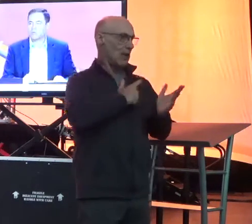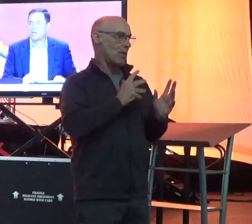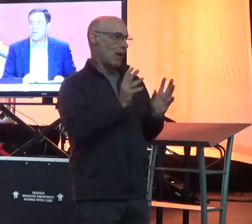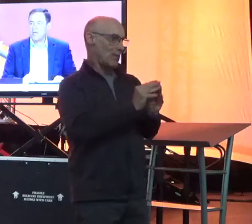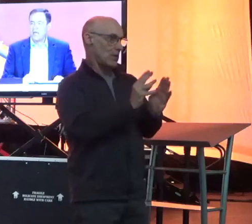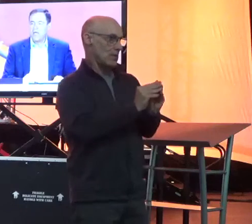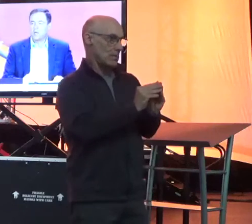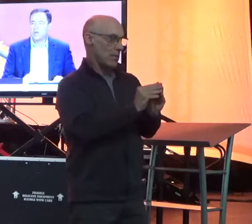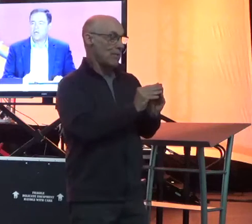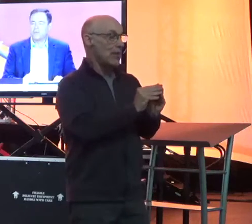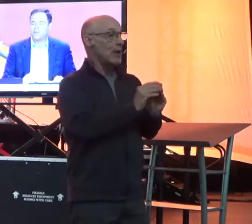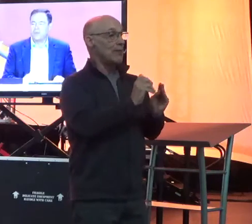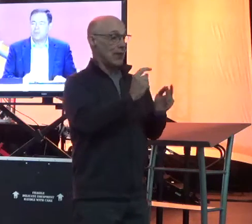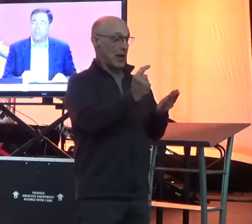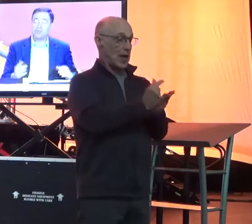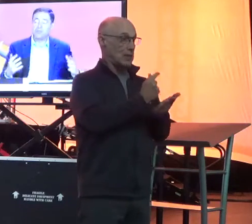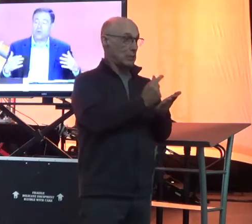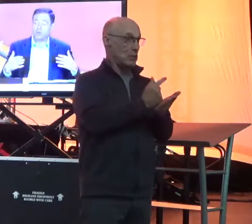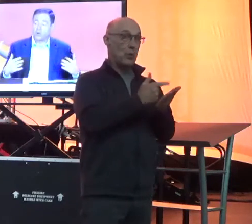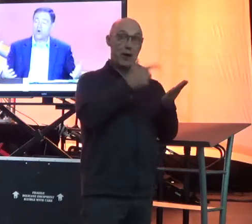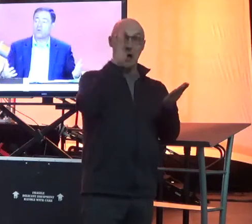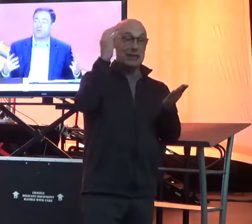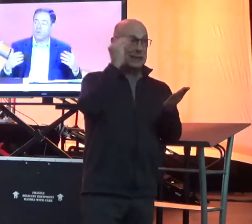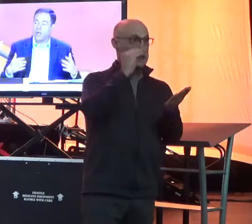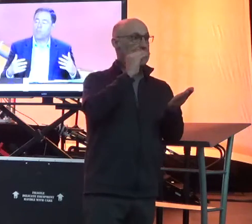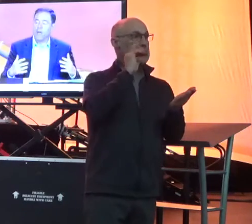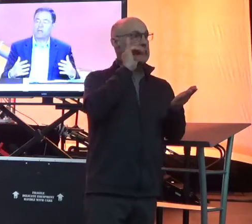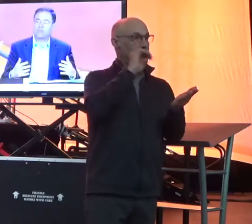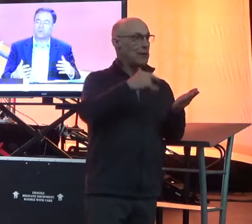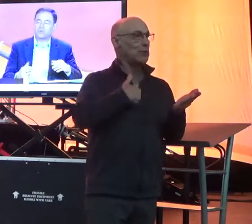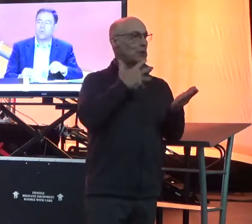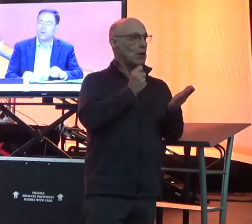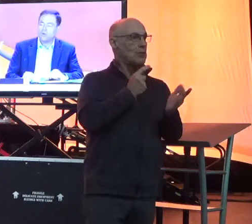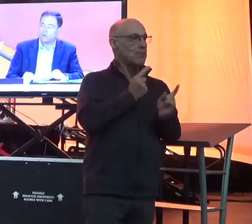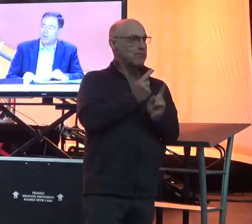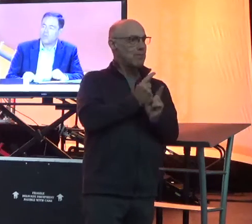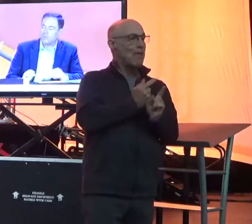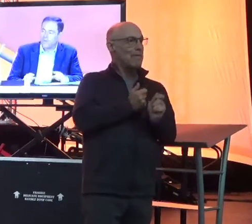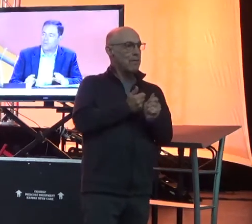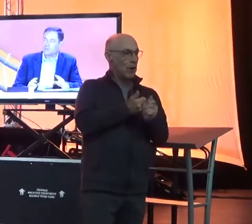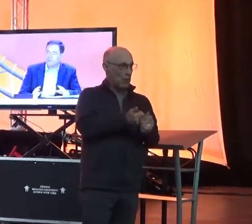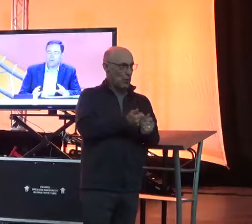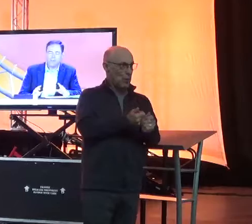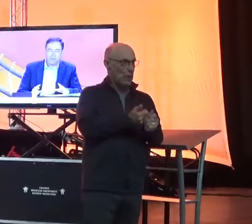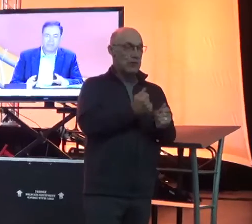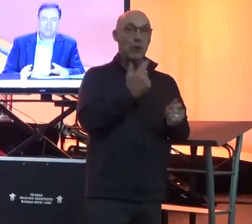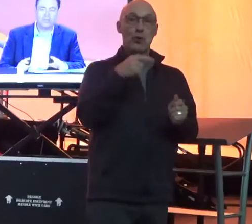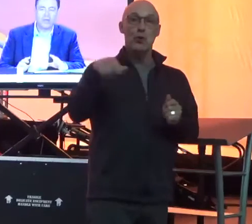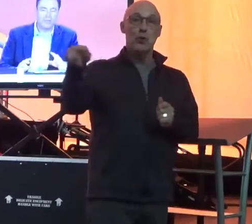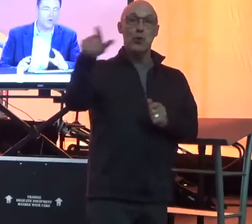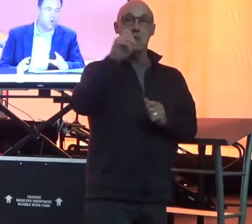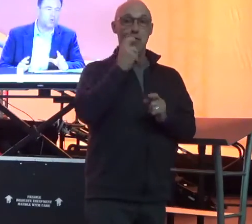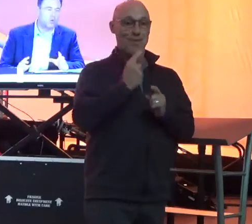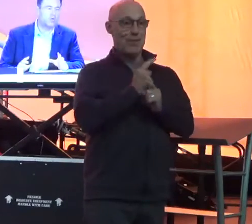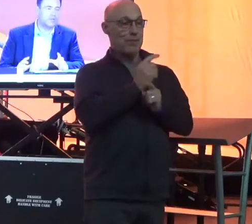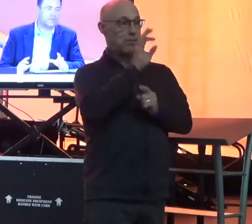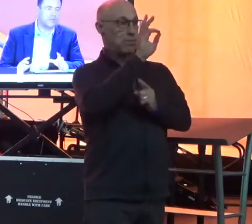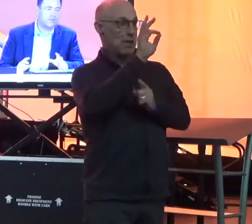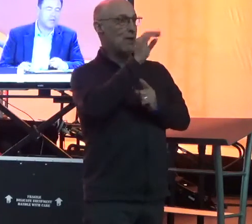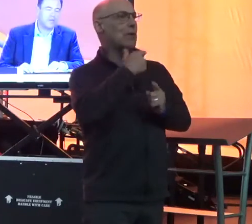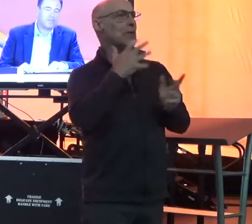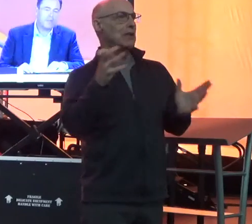is. And we meant to encourage and help pastors who are trying to be faithful to that message in their local